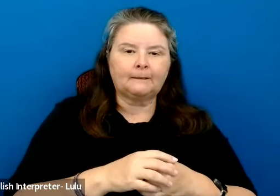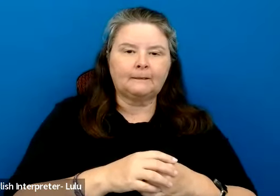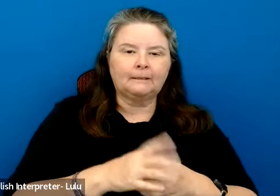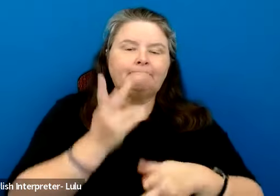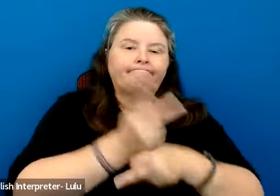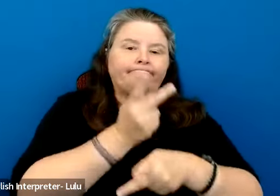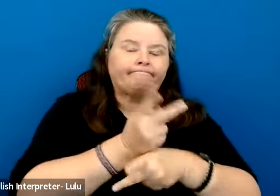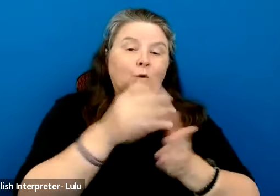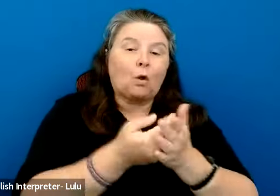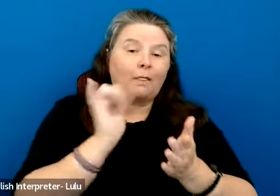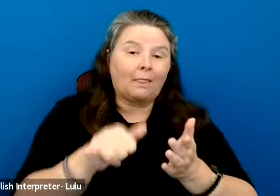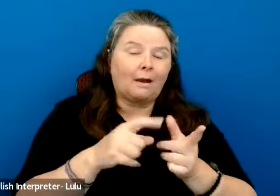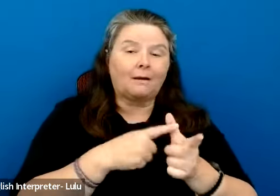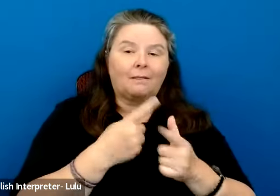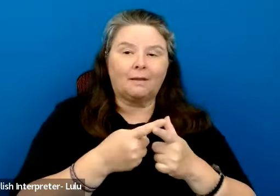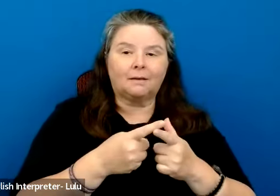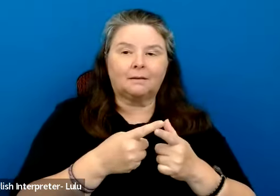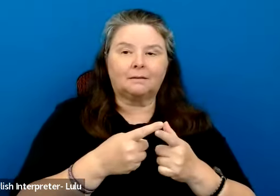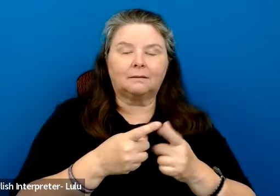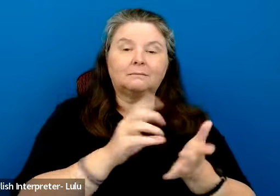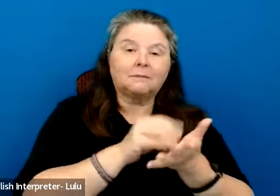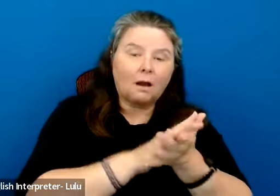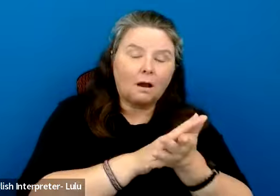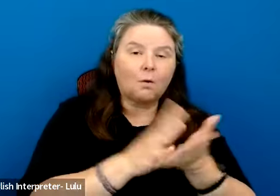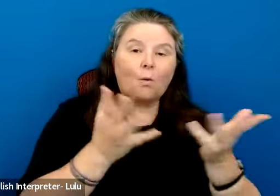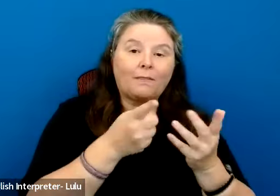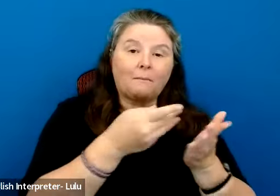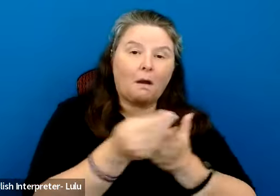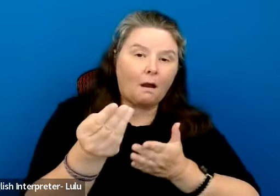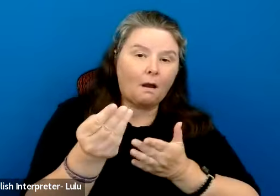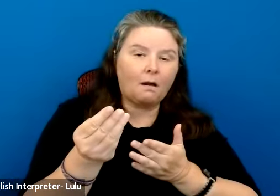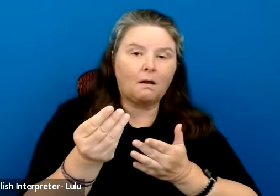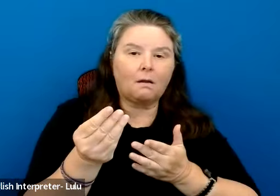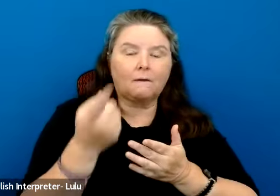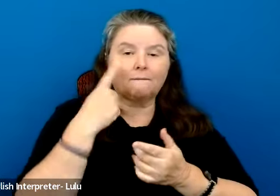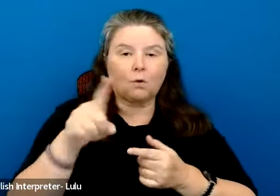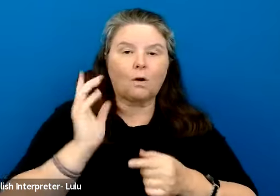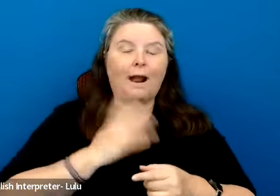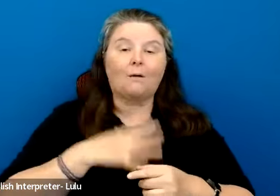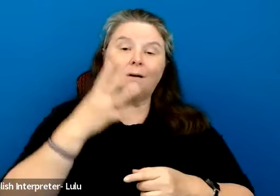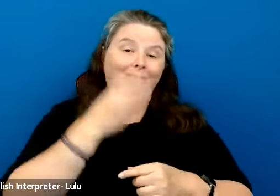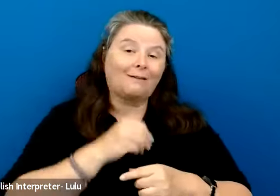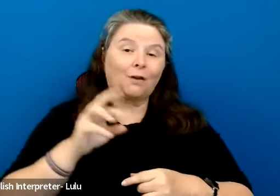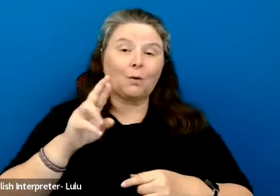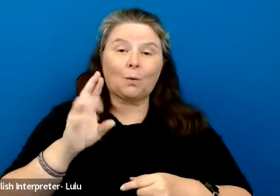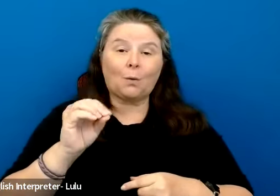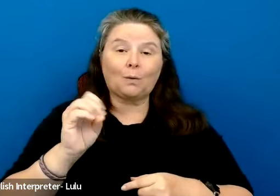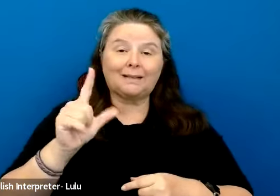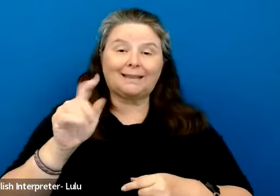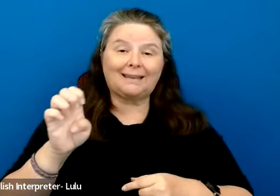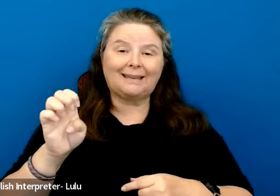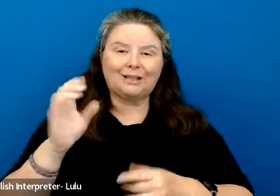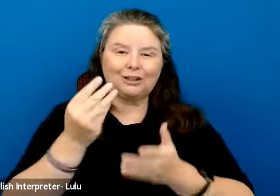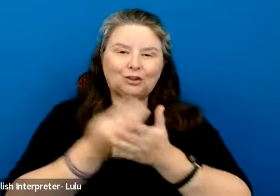taking care of all of that and then documenting what they buy for our lovely Rosalie treasurer.